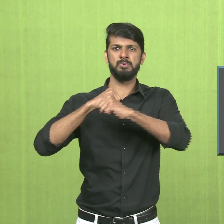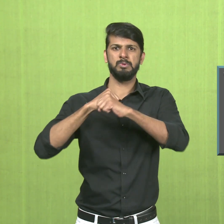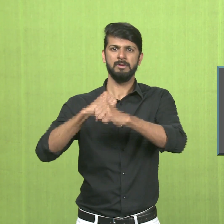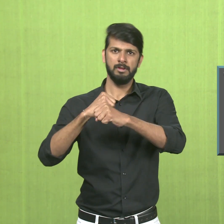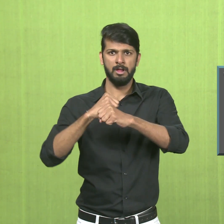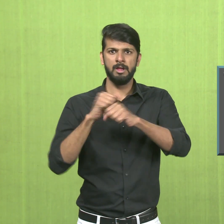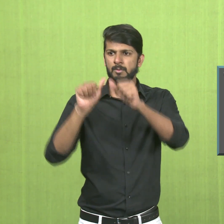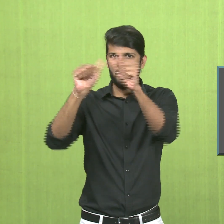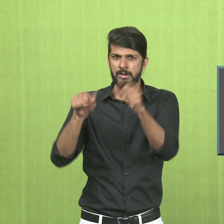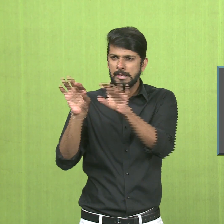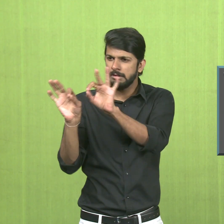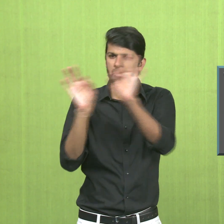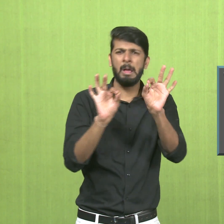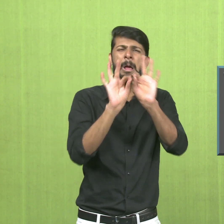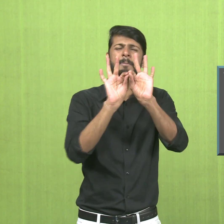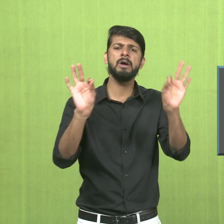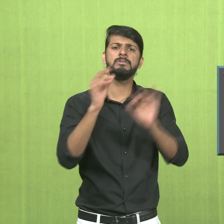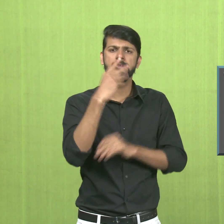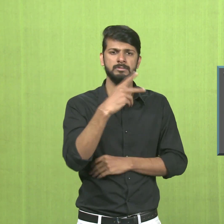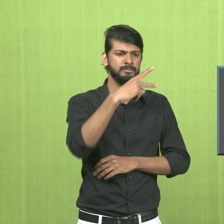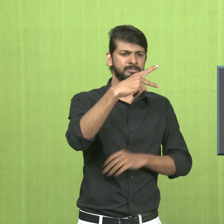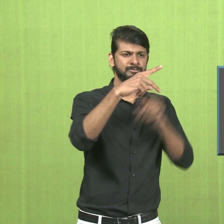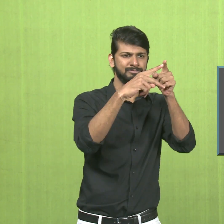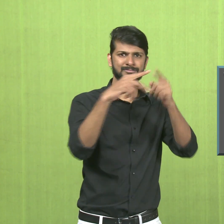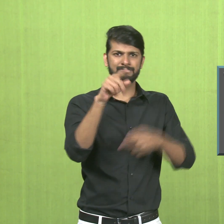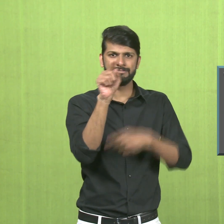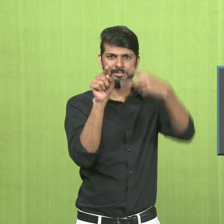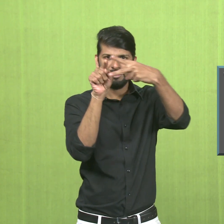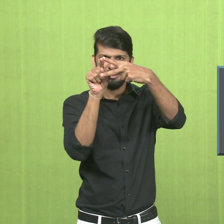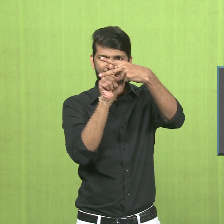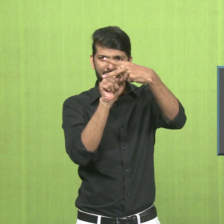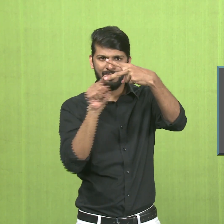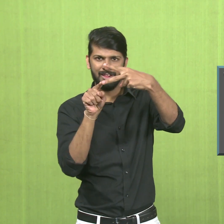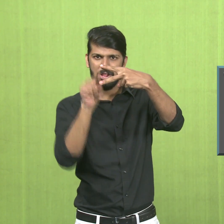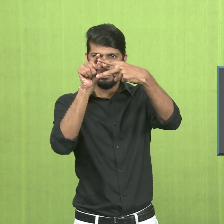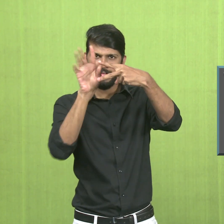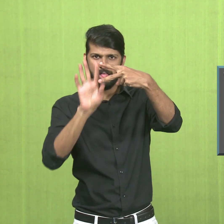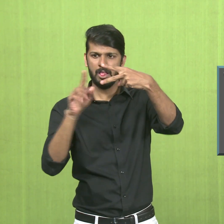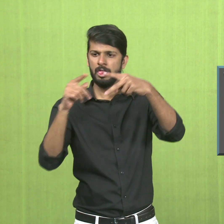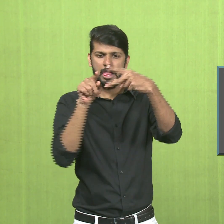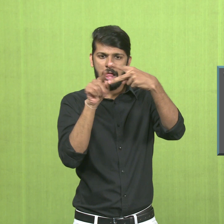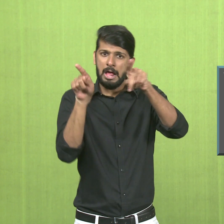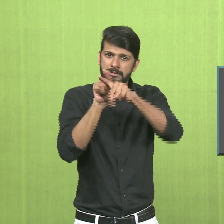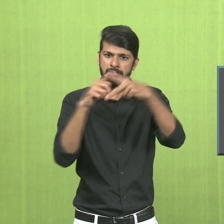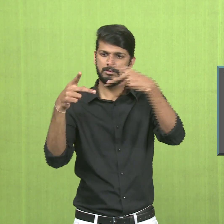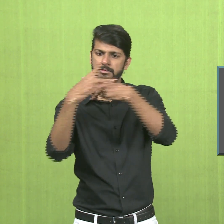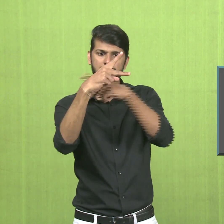two triangles at the apex. So, this is one triangle and then there is another